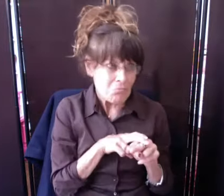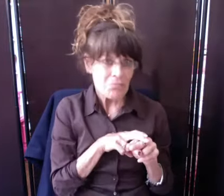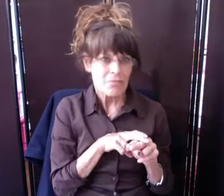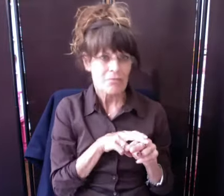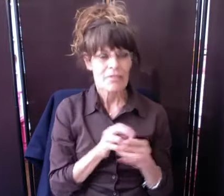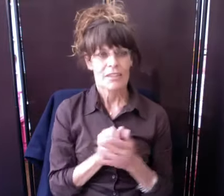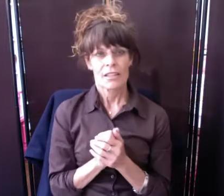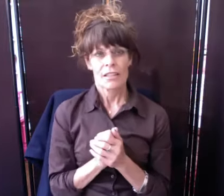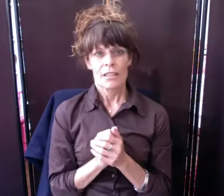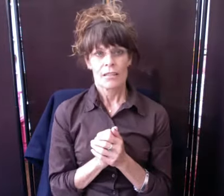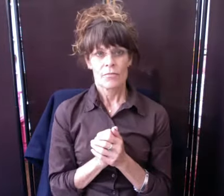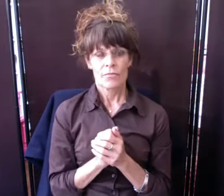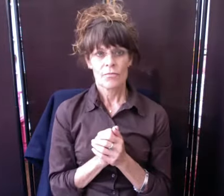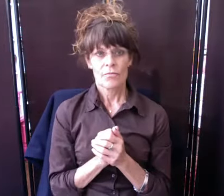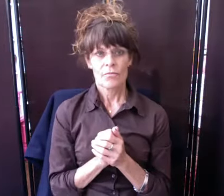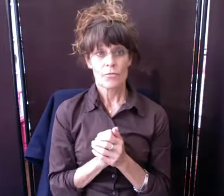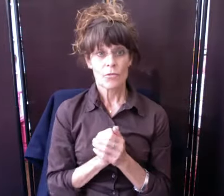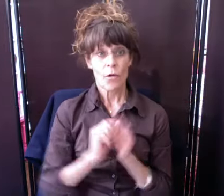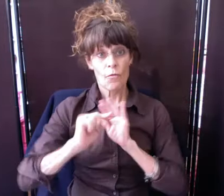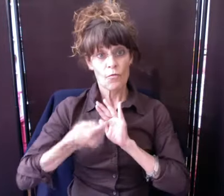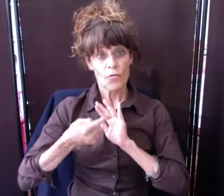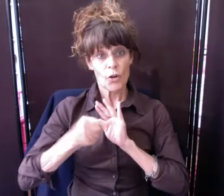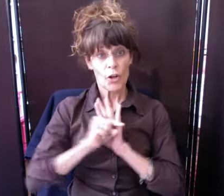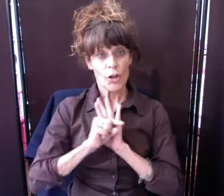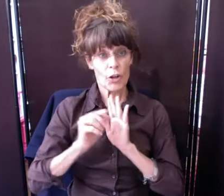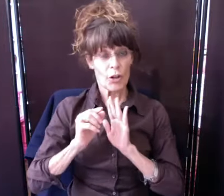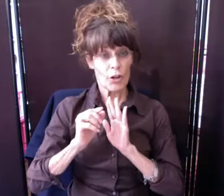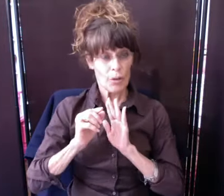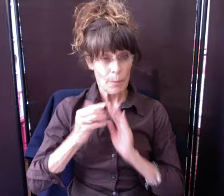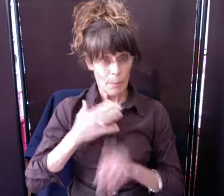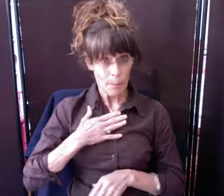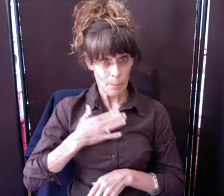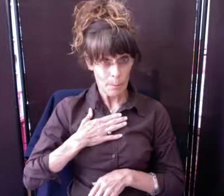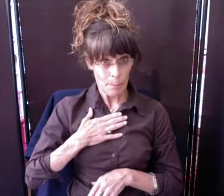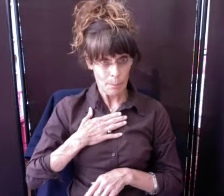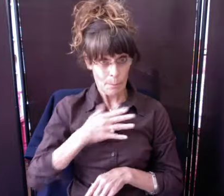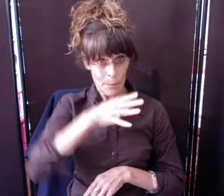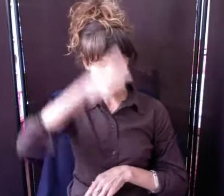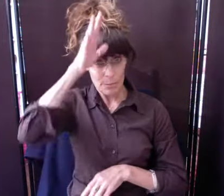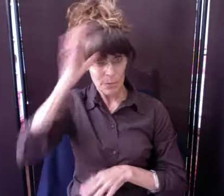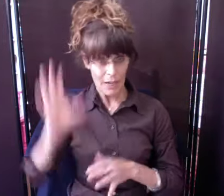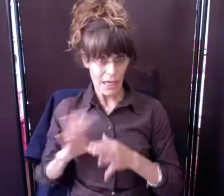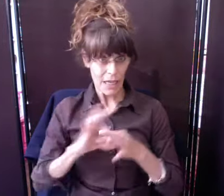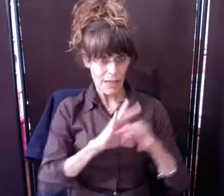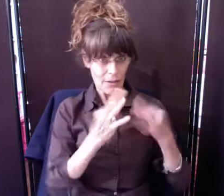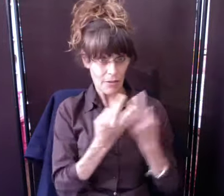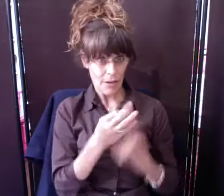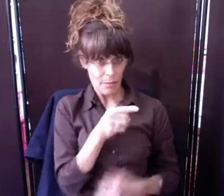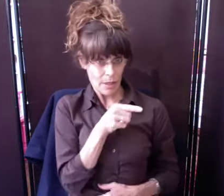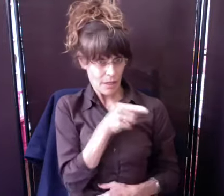was in first grade, my parents had connected with a family. This family my dad had grown up with, and it was a